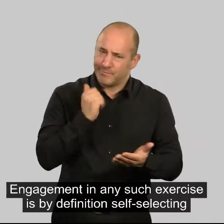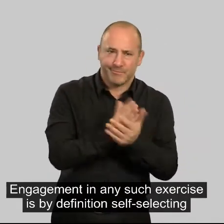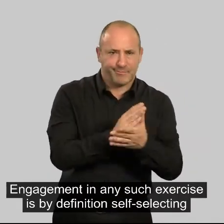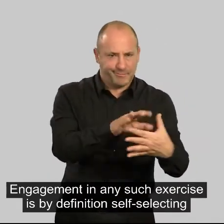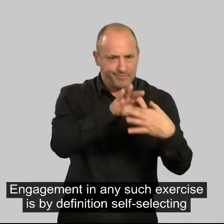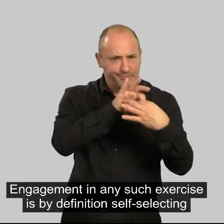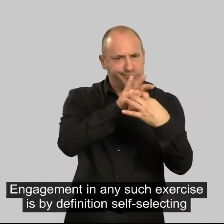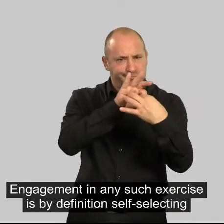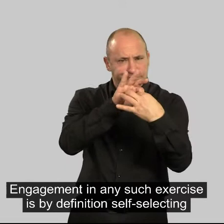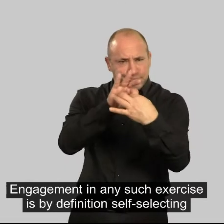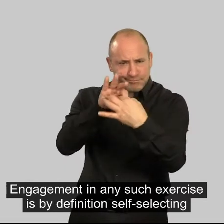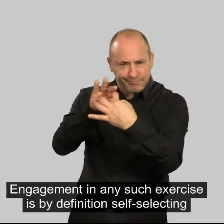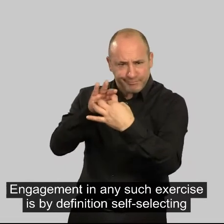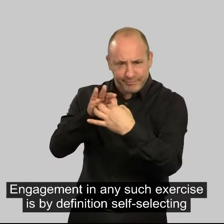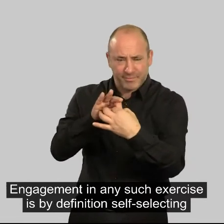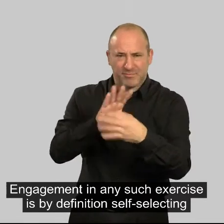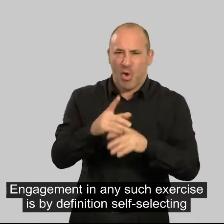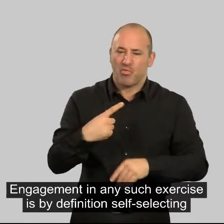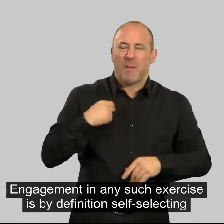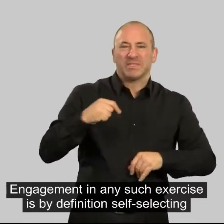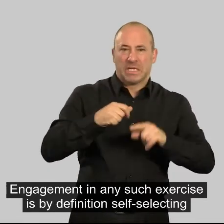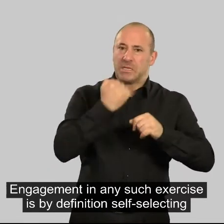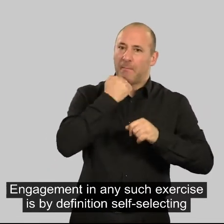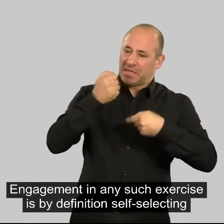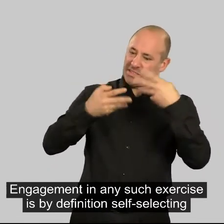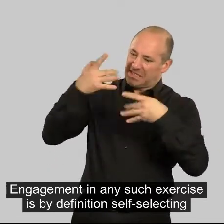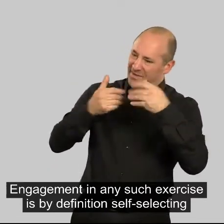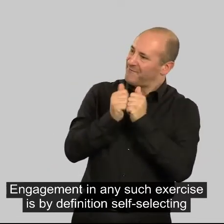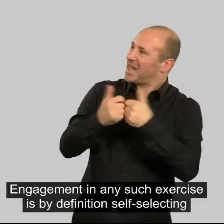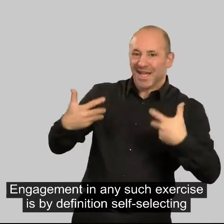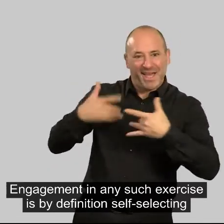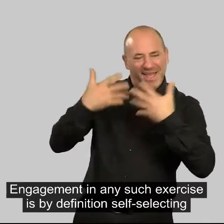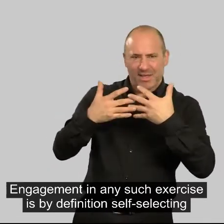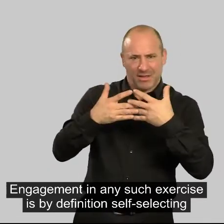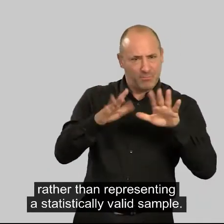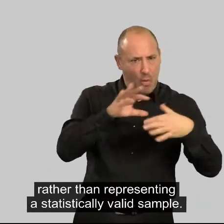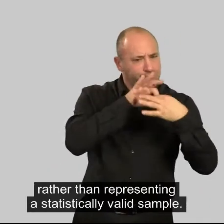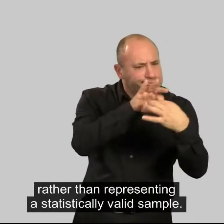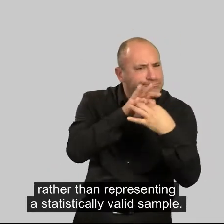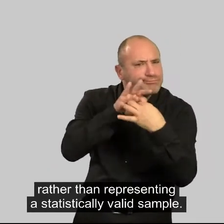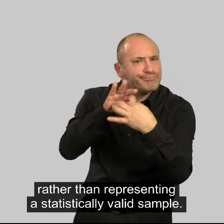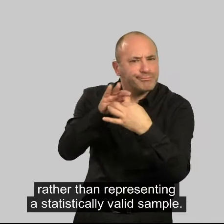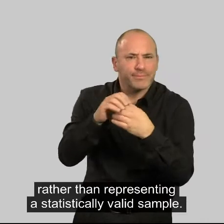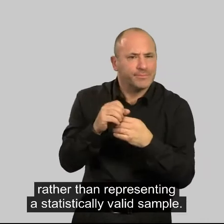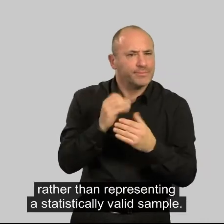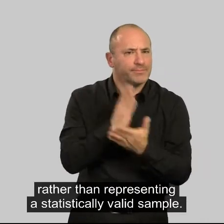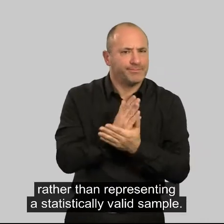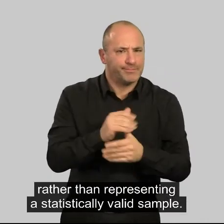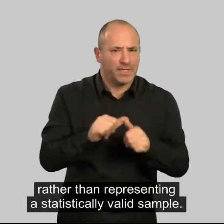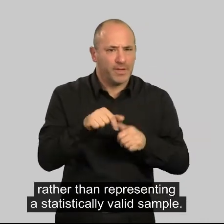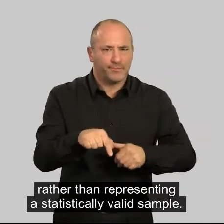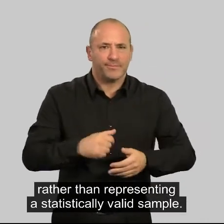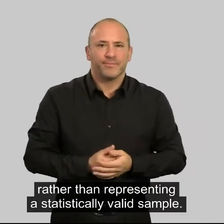Engagement in any such exercise is, by definition, self-selecting, rather than representing